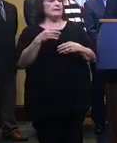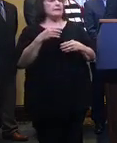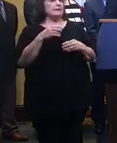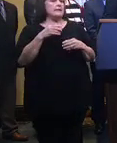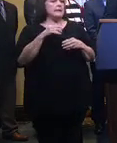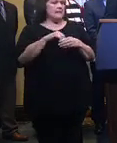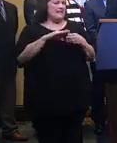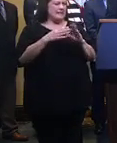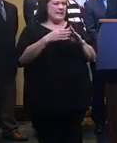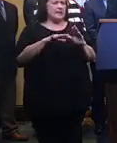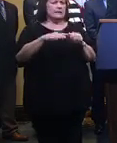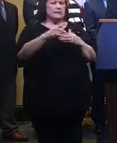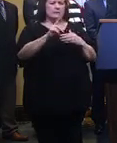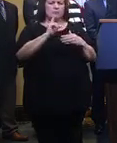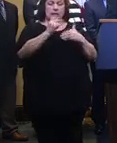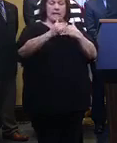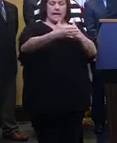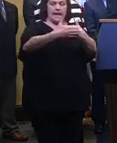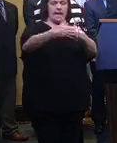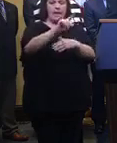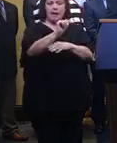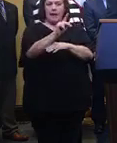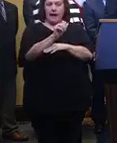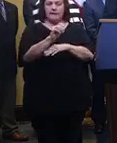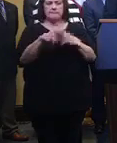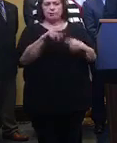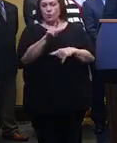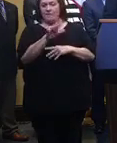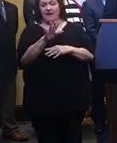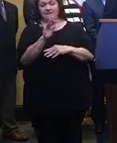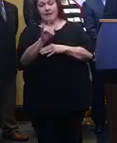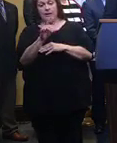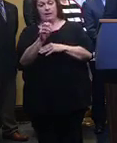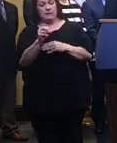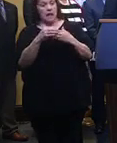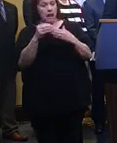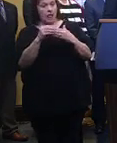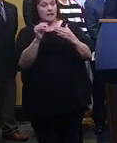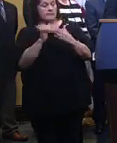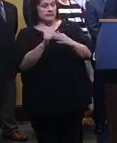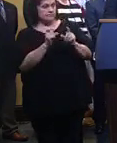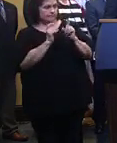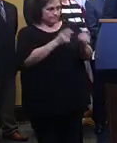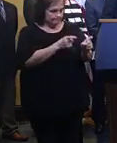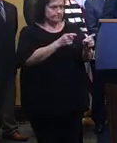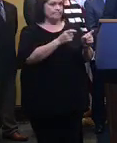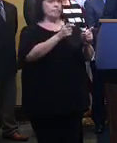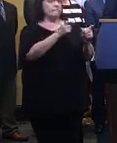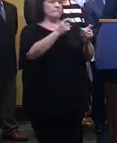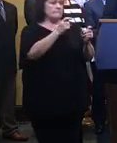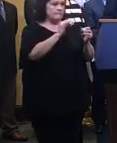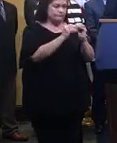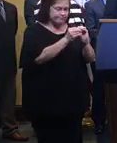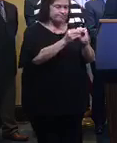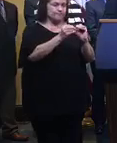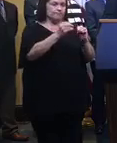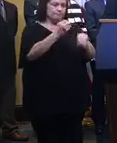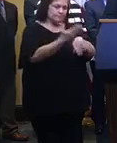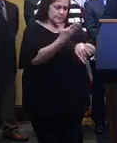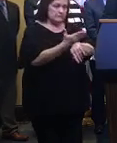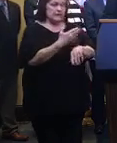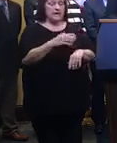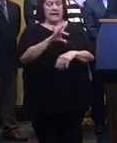the city, closer to the lake. You have 9 projects worth about $25 million done now, 12 projects under construction worth about